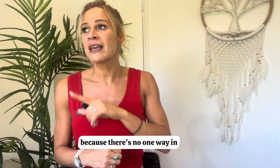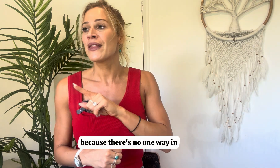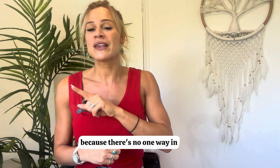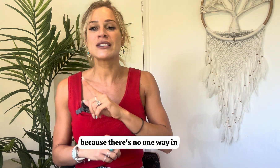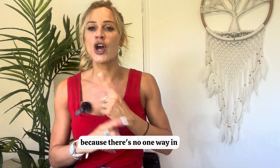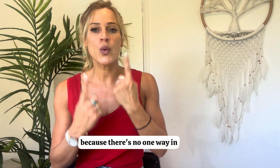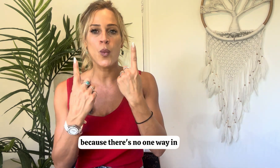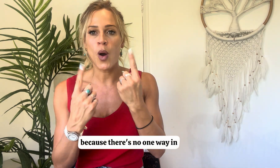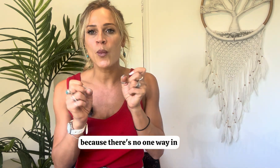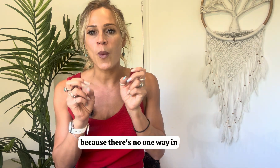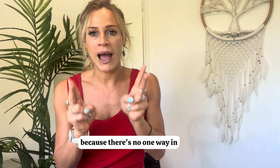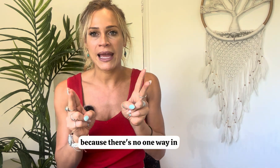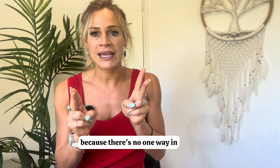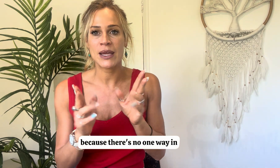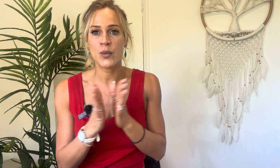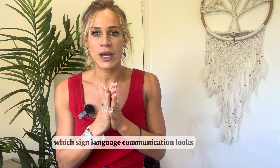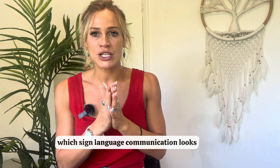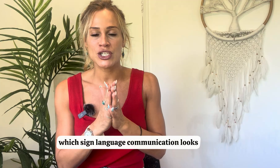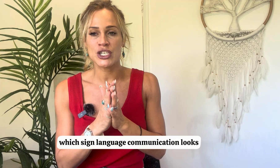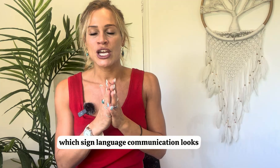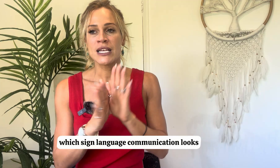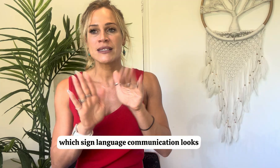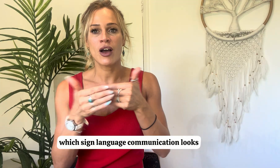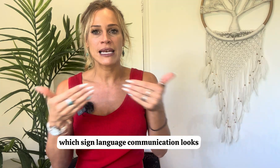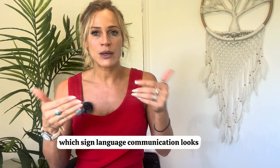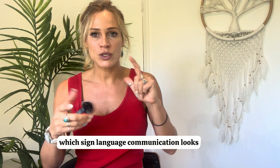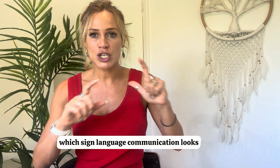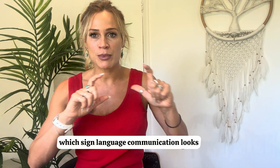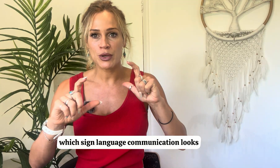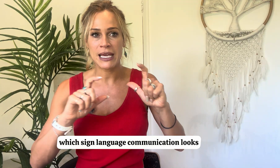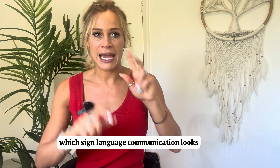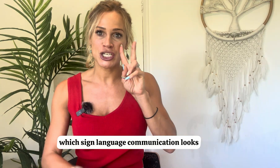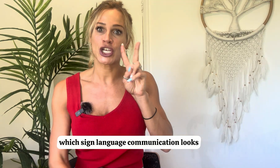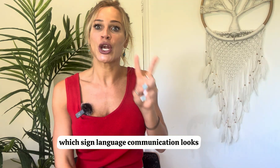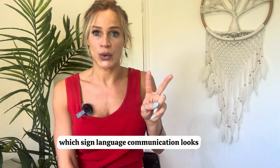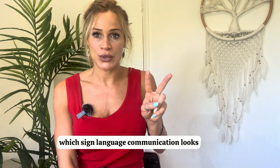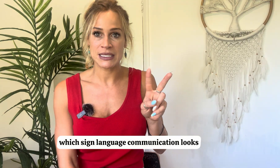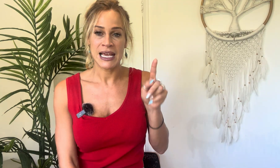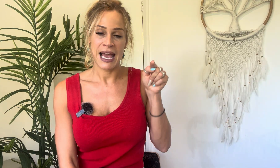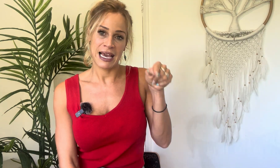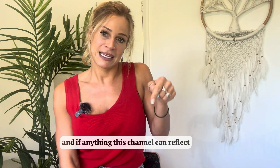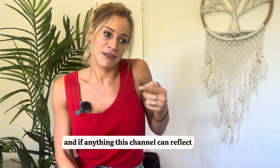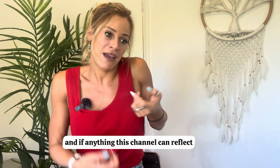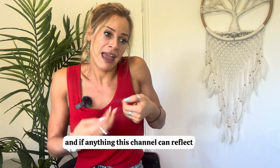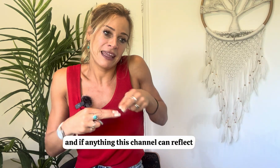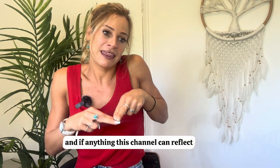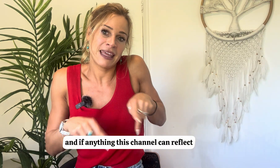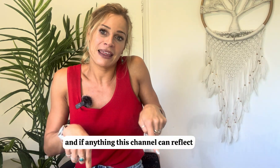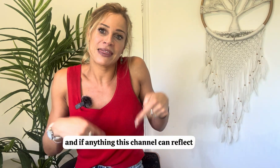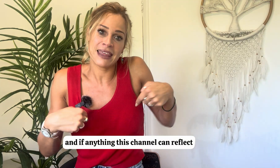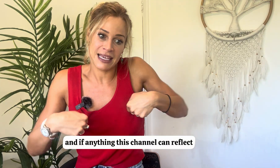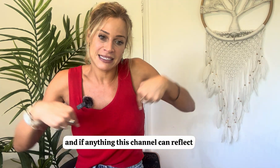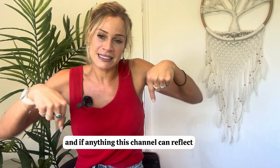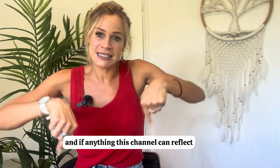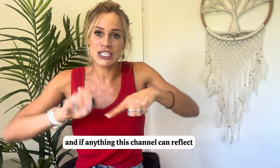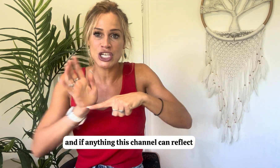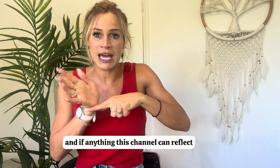there's no one way in which sign language communication looks. And if anything, this channel